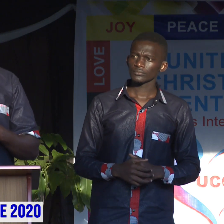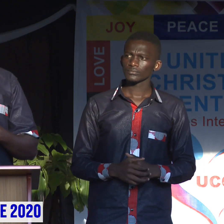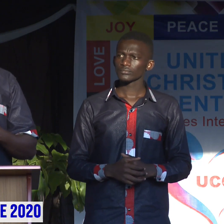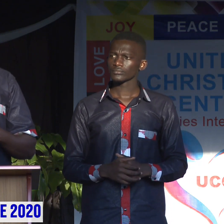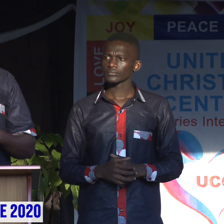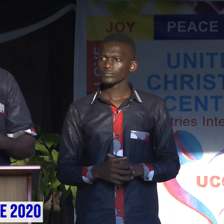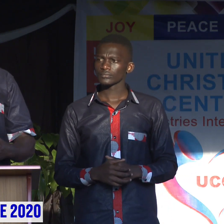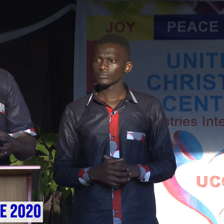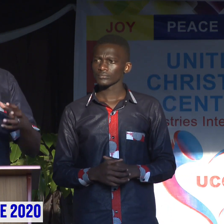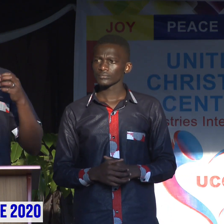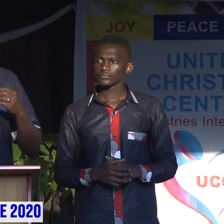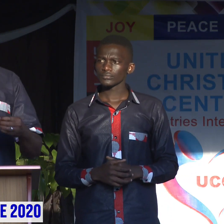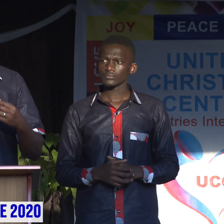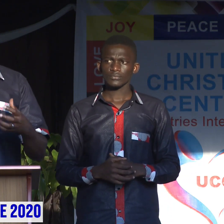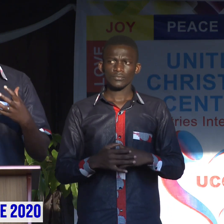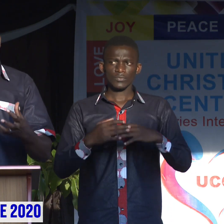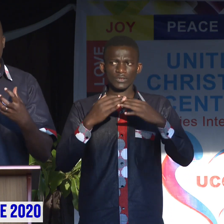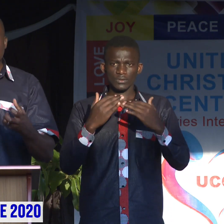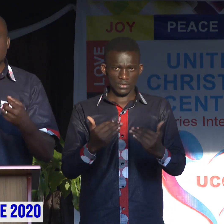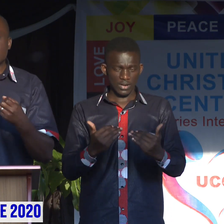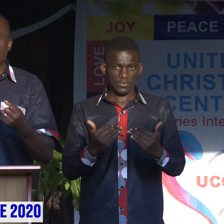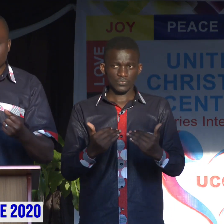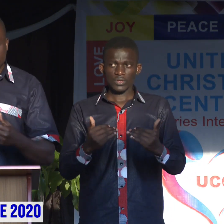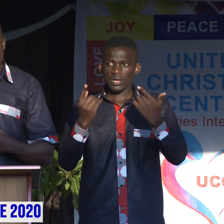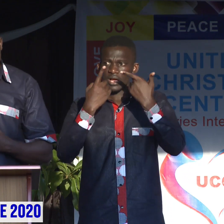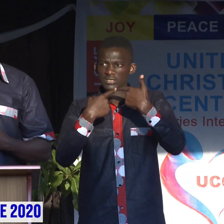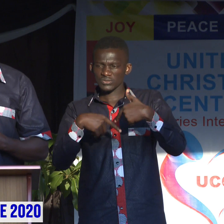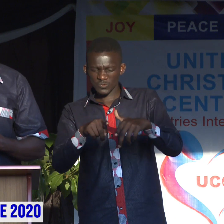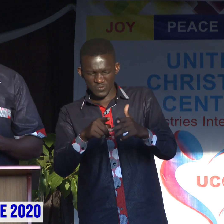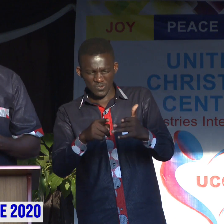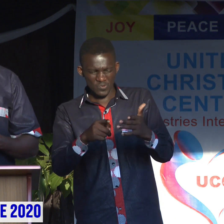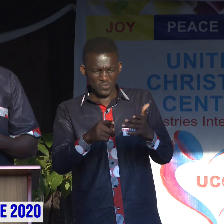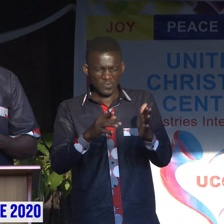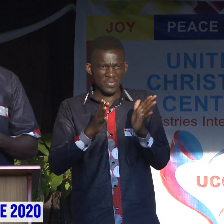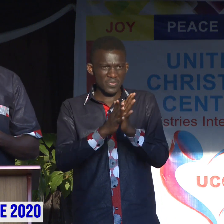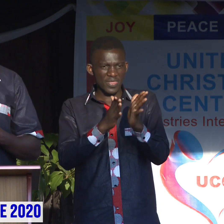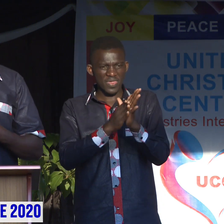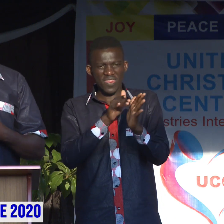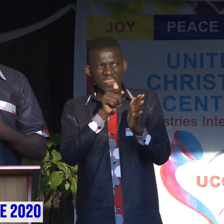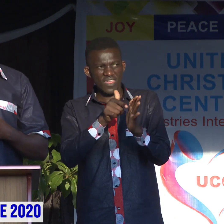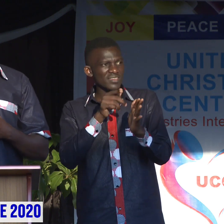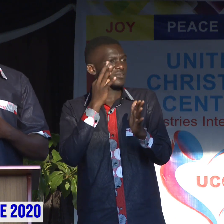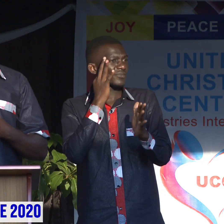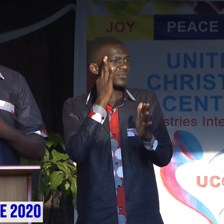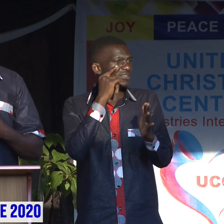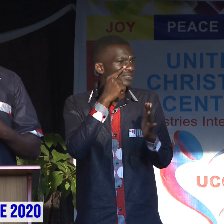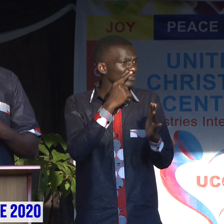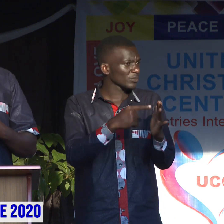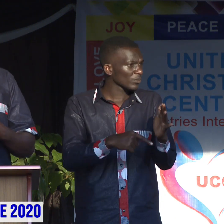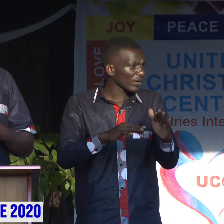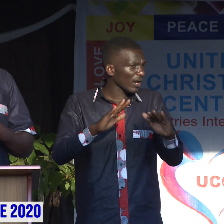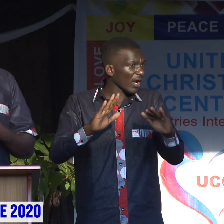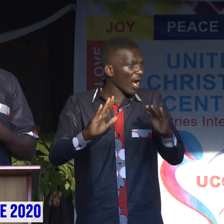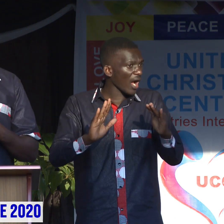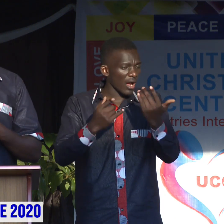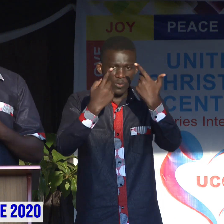bulijjo bulijjo. So as we are going to look at this, what is a fruit, nga tutunulira kino nti ekibala kyeki, how do we bear